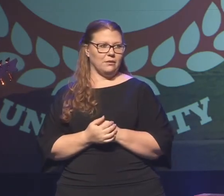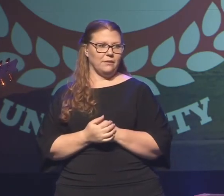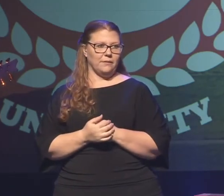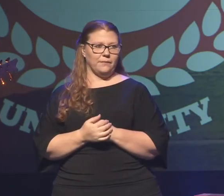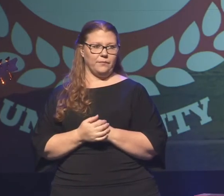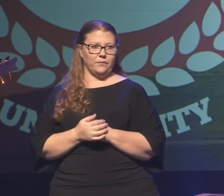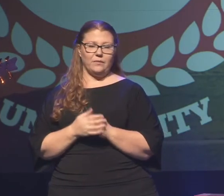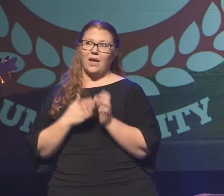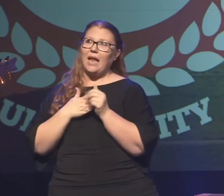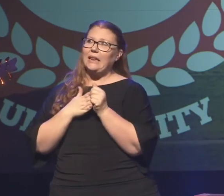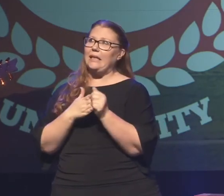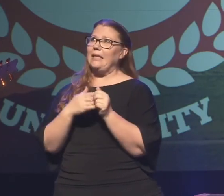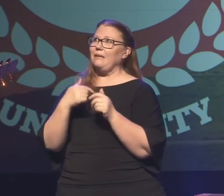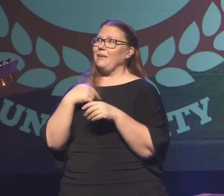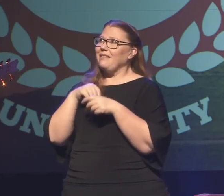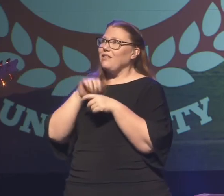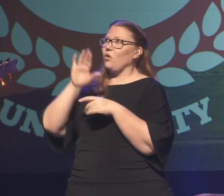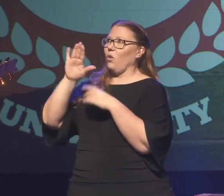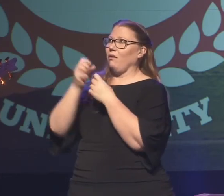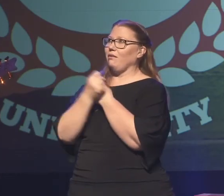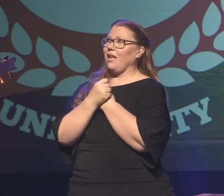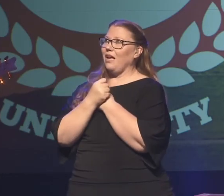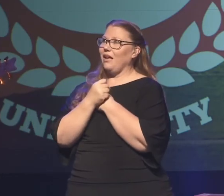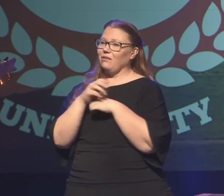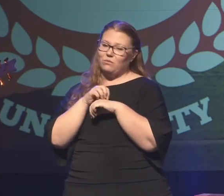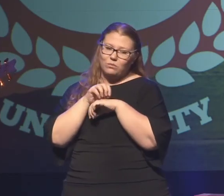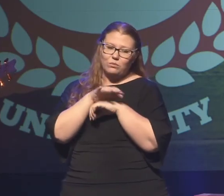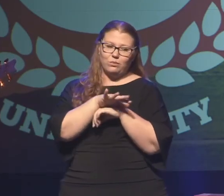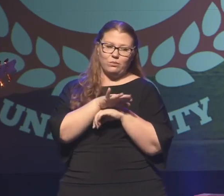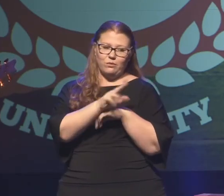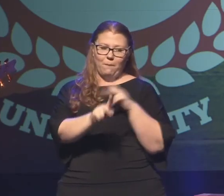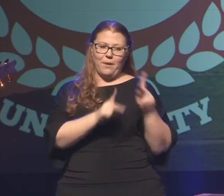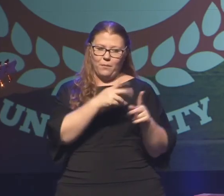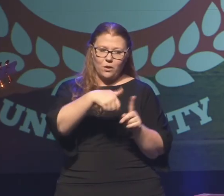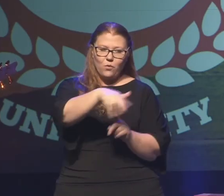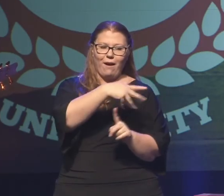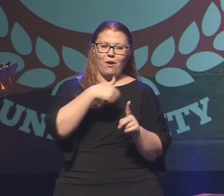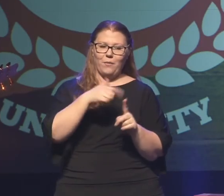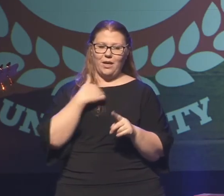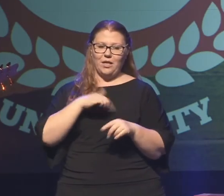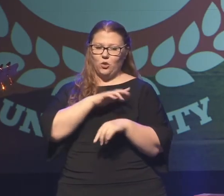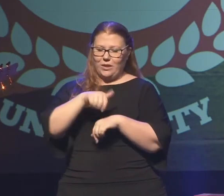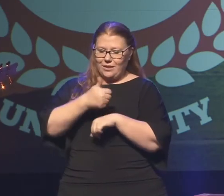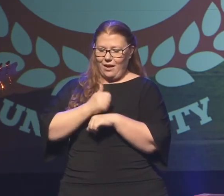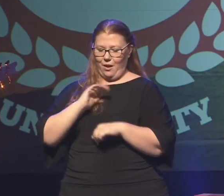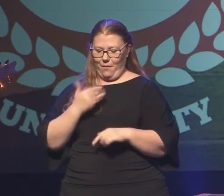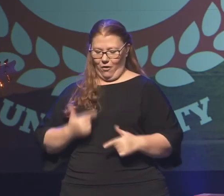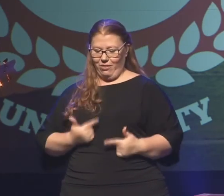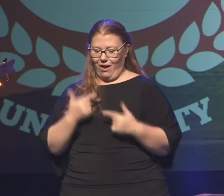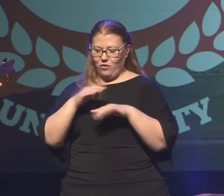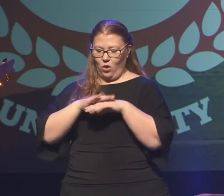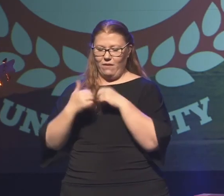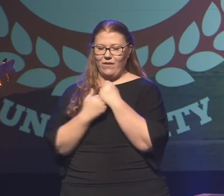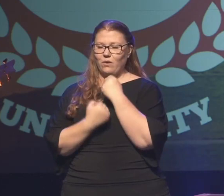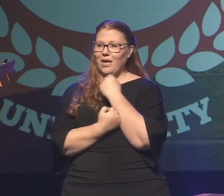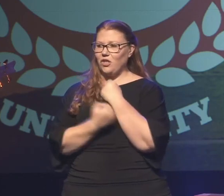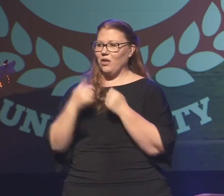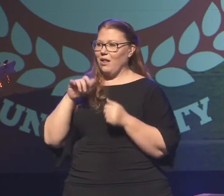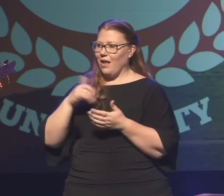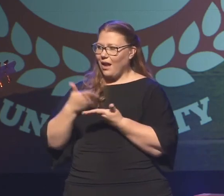And lead me in your love to those around me. As we build our lives on this foundation, it enables